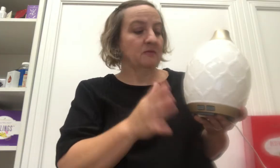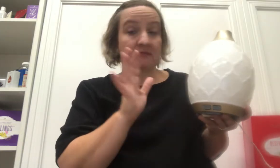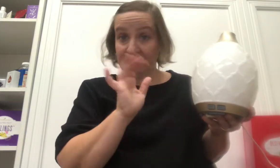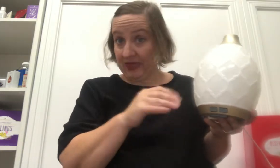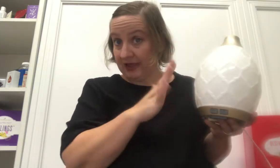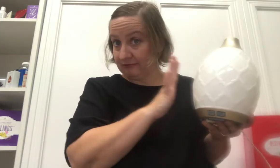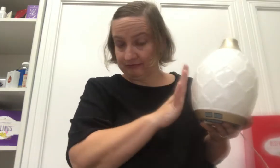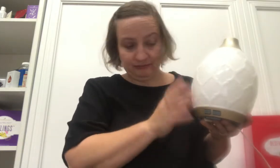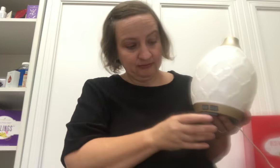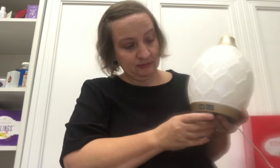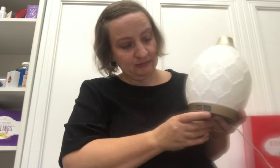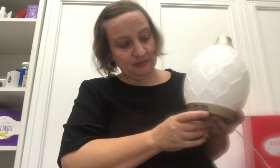light off completely.